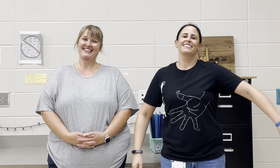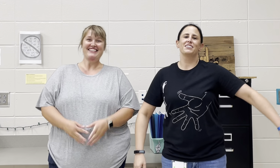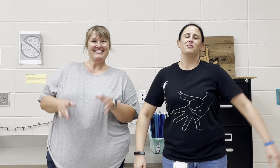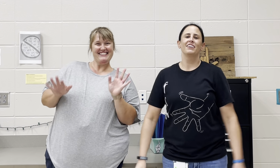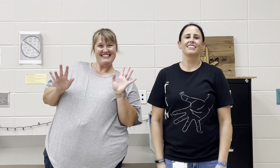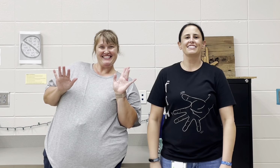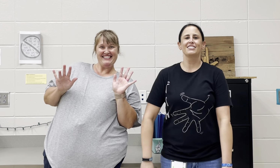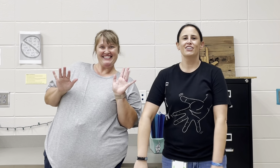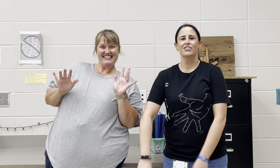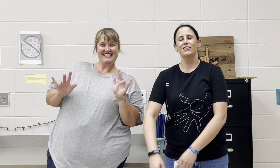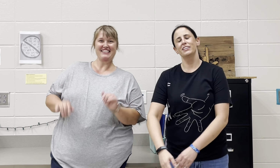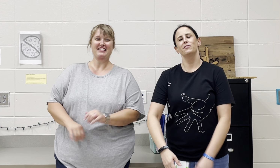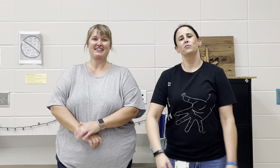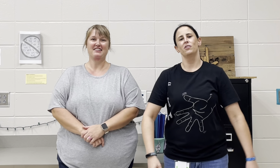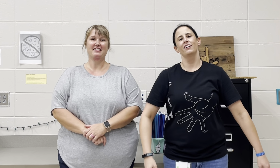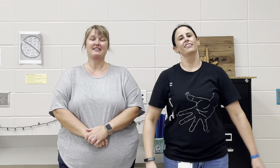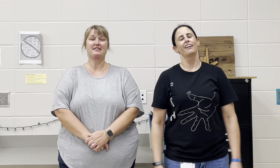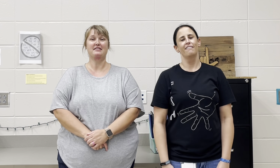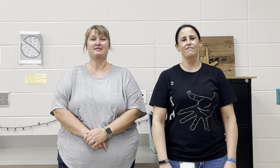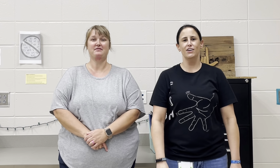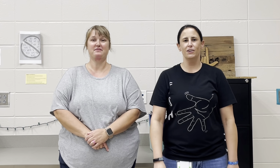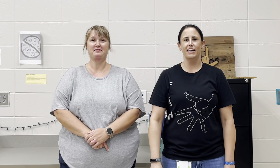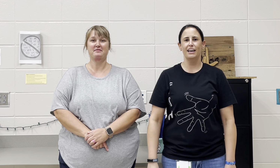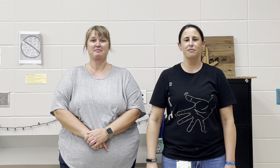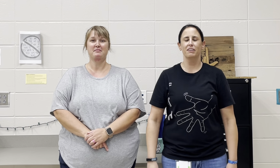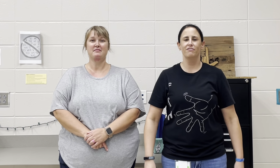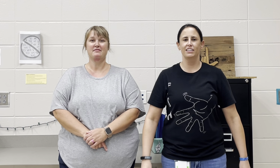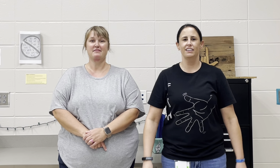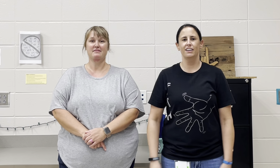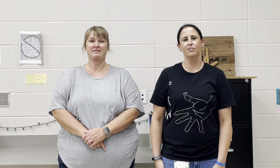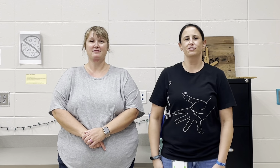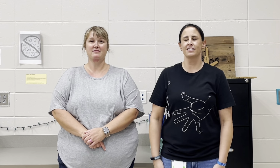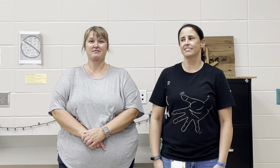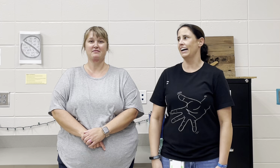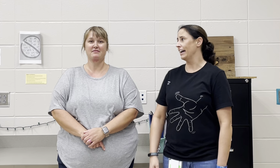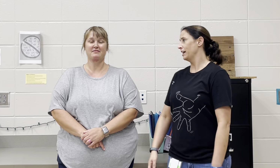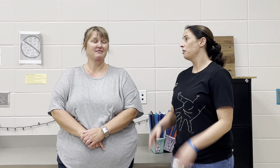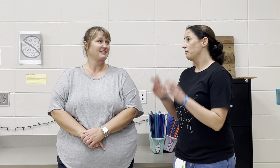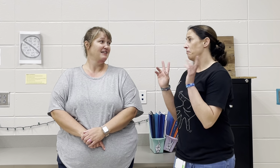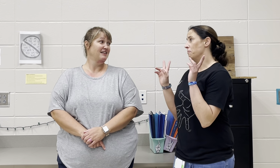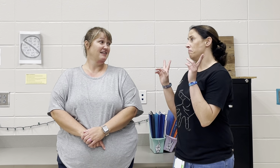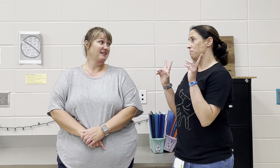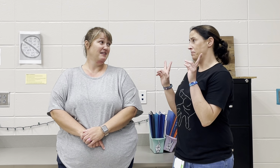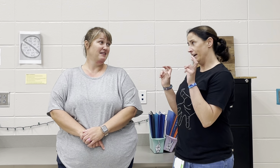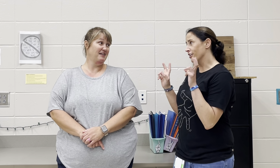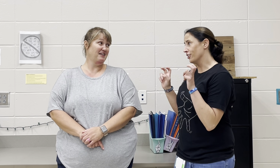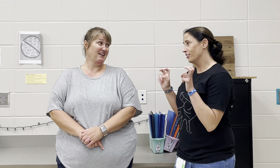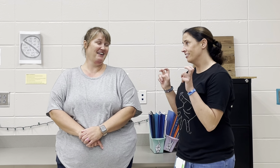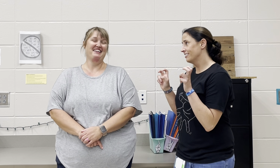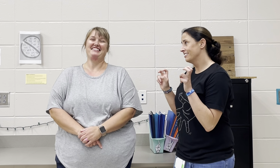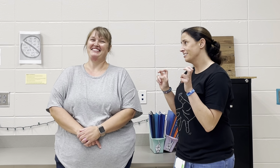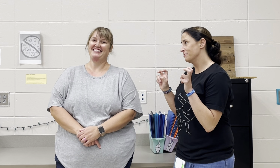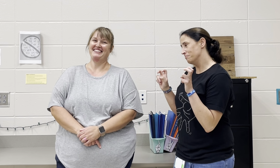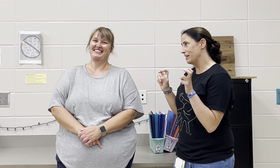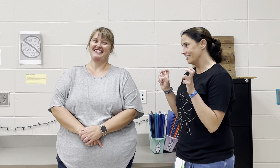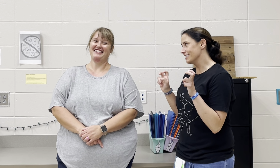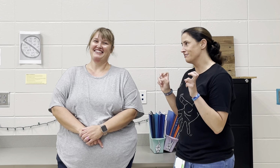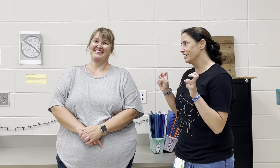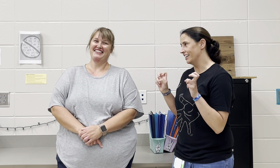ASL 1. This is your Unit 1 vocab video. Since I better make this